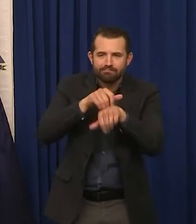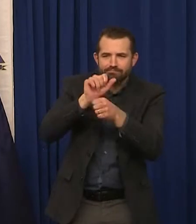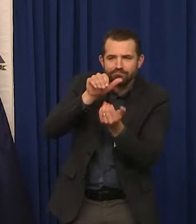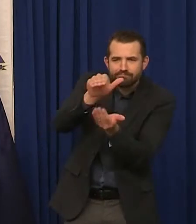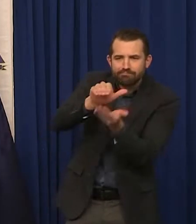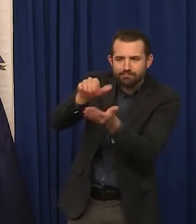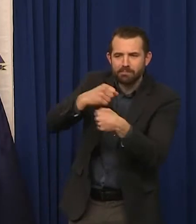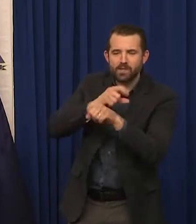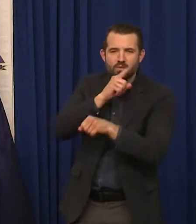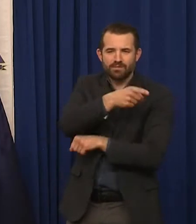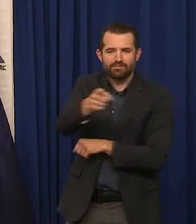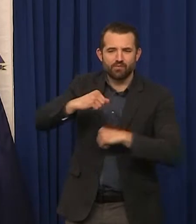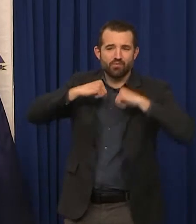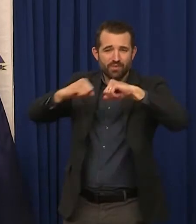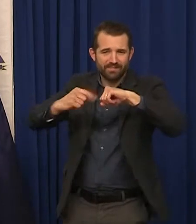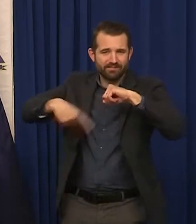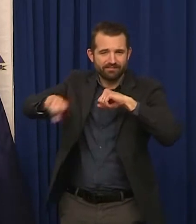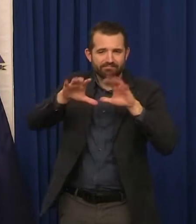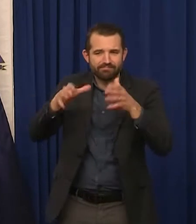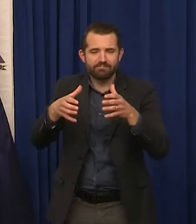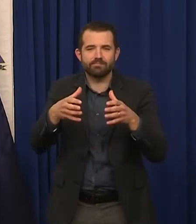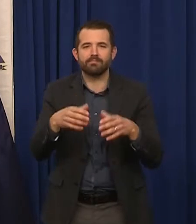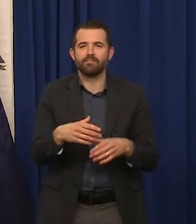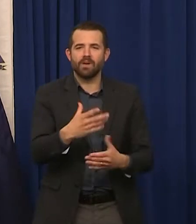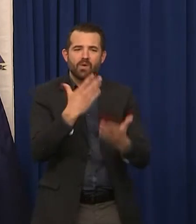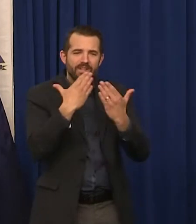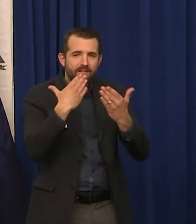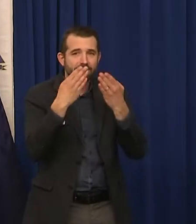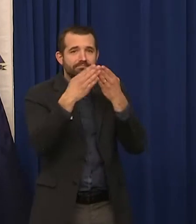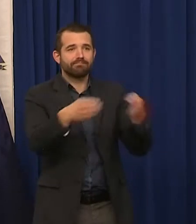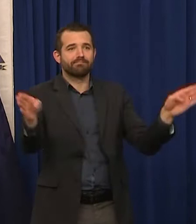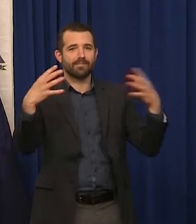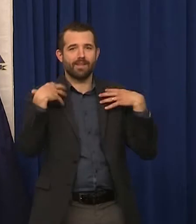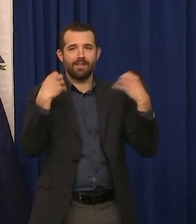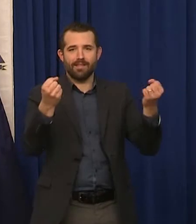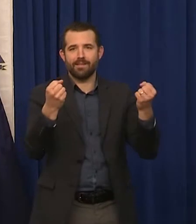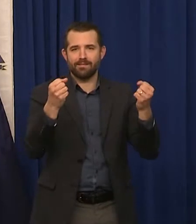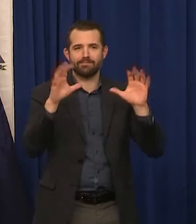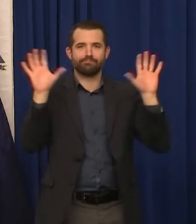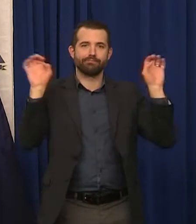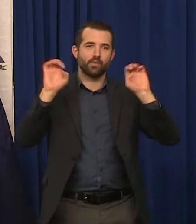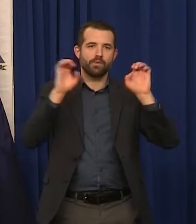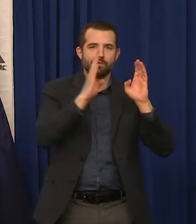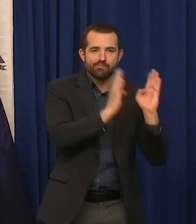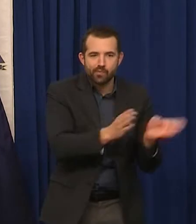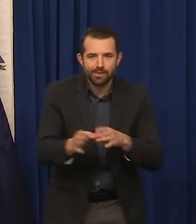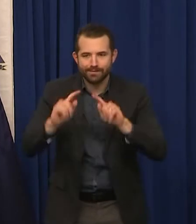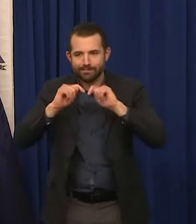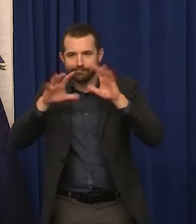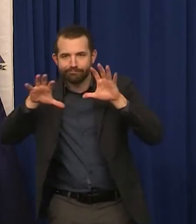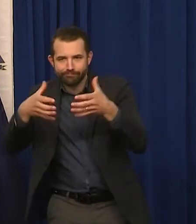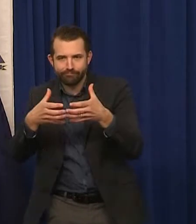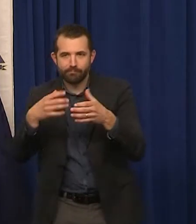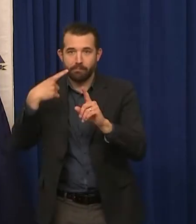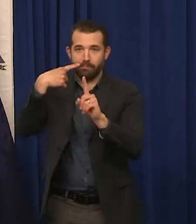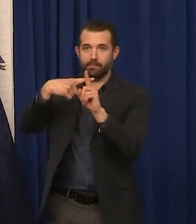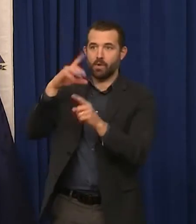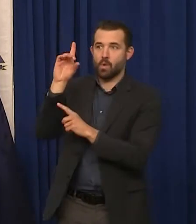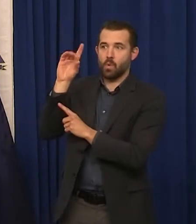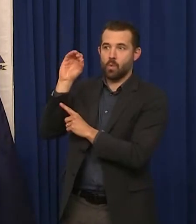well as the Public Health Emergency Preparedness Team at the Maine CDC for making those deliveries happen.